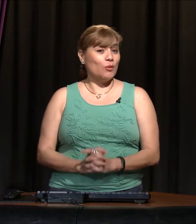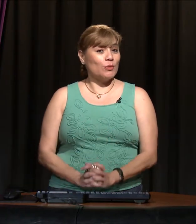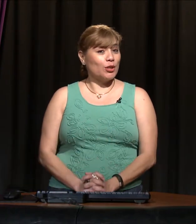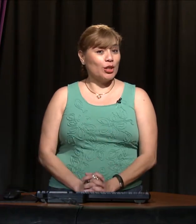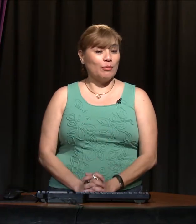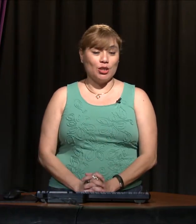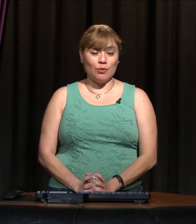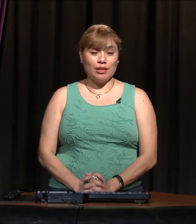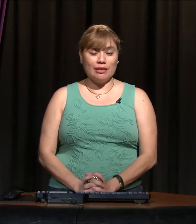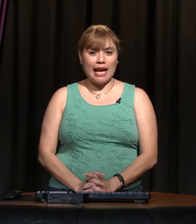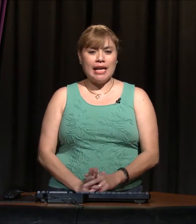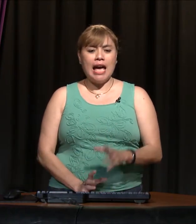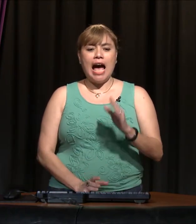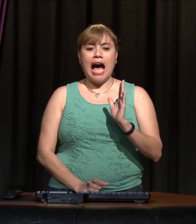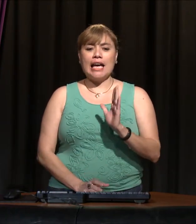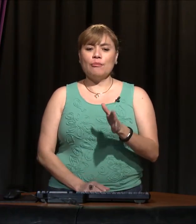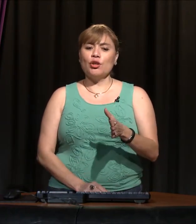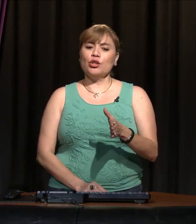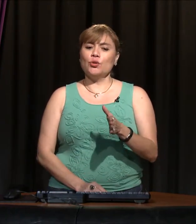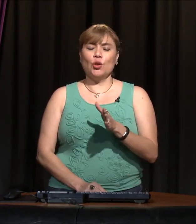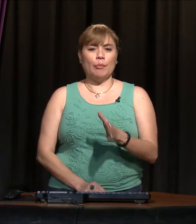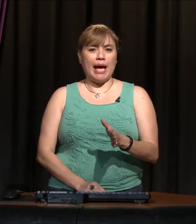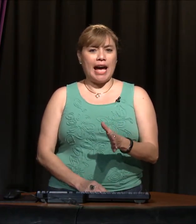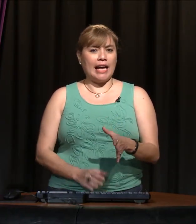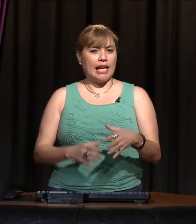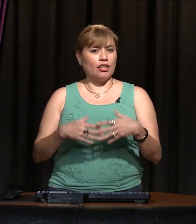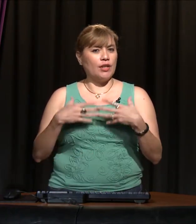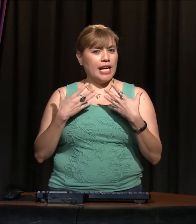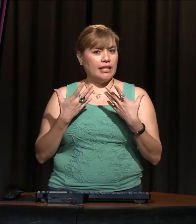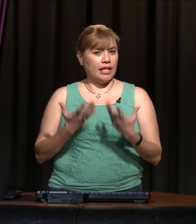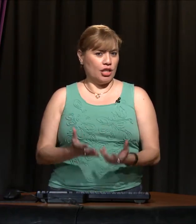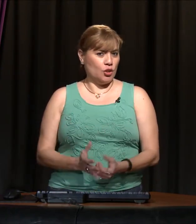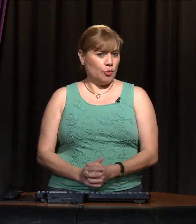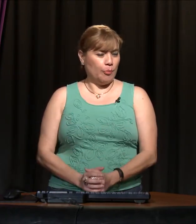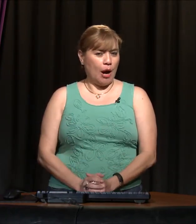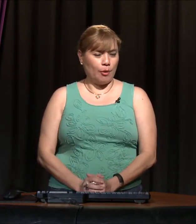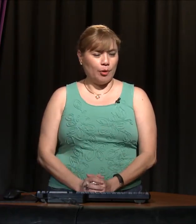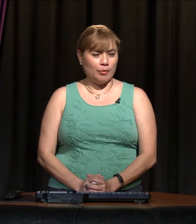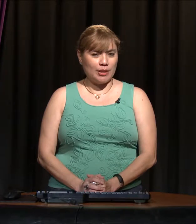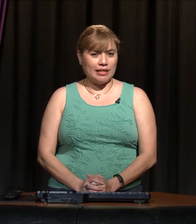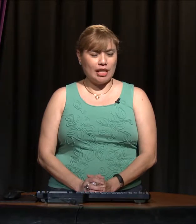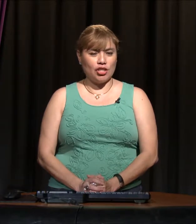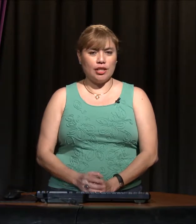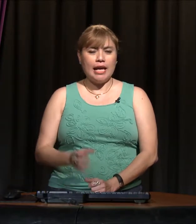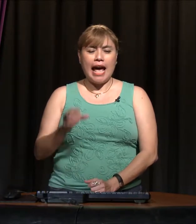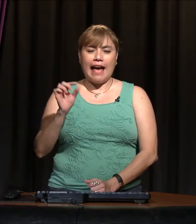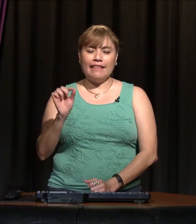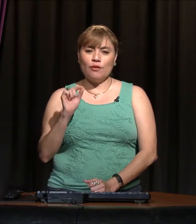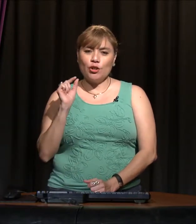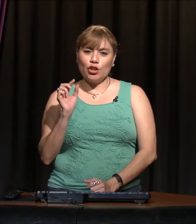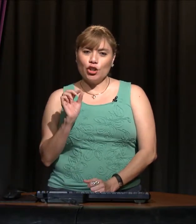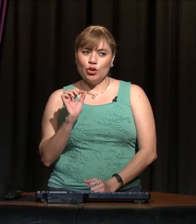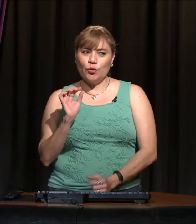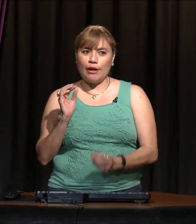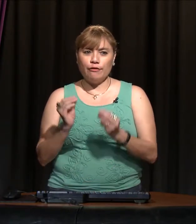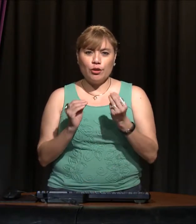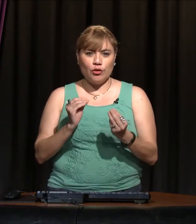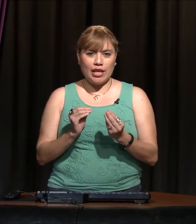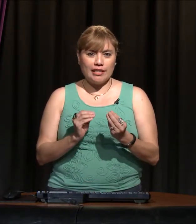what we're going to be doing today. I am going to go back and create a new PowerPoint presentation. Then we're going to do a few things